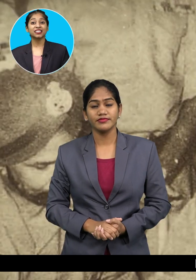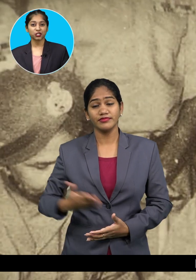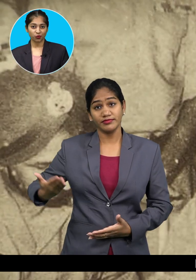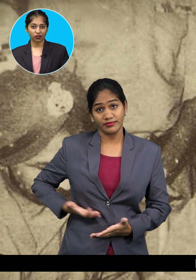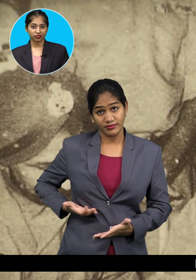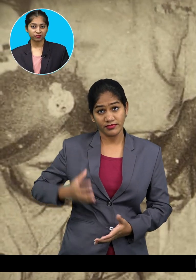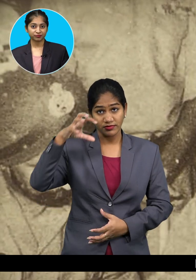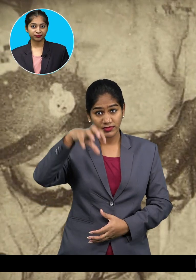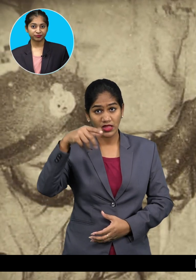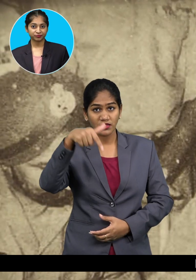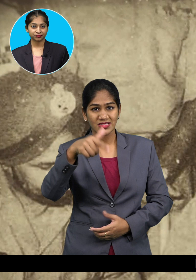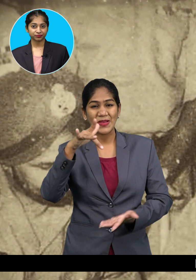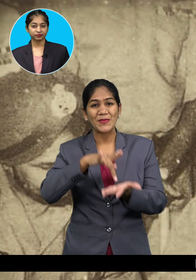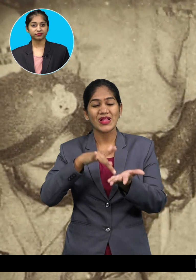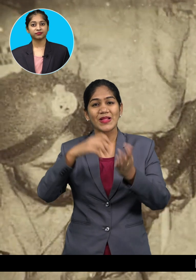Bangladesh War,